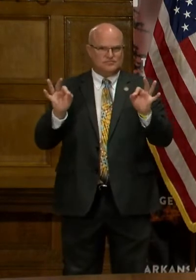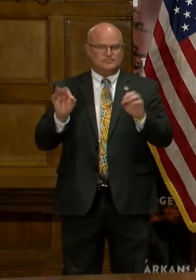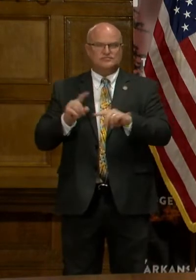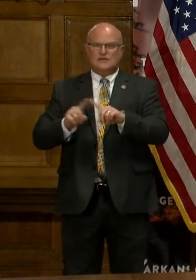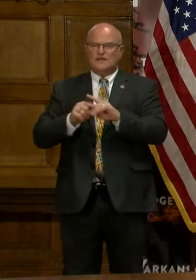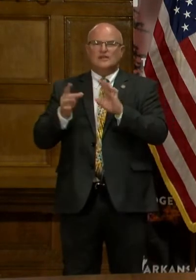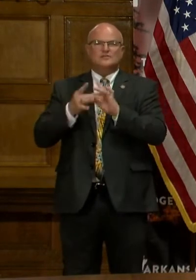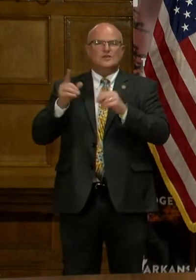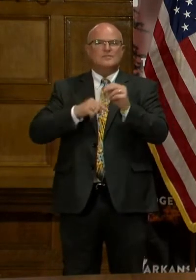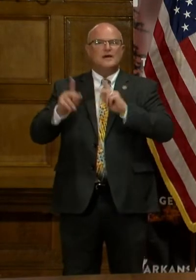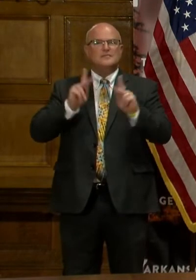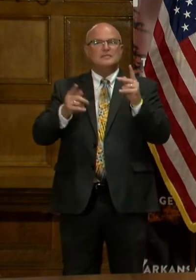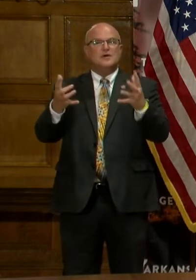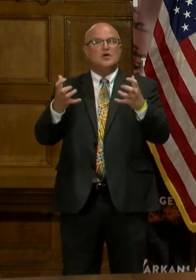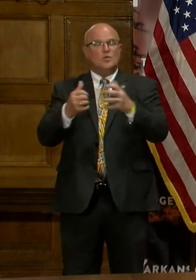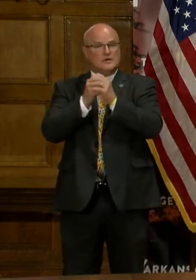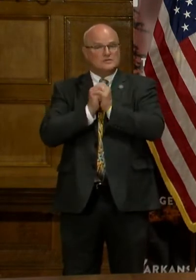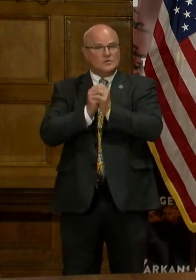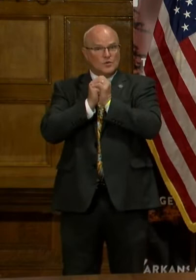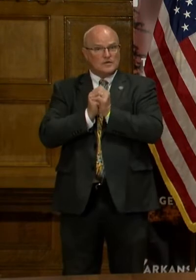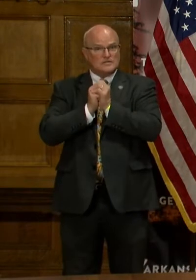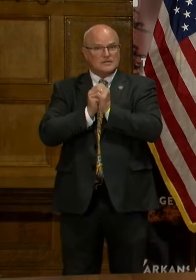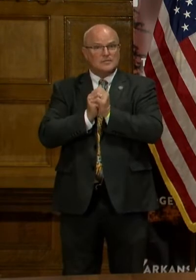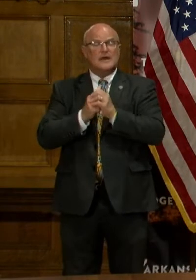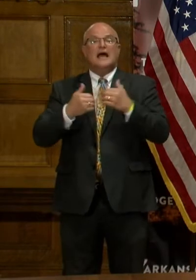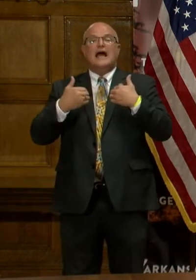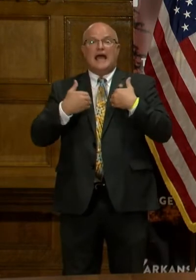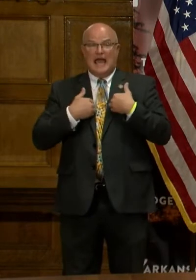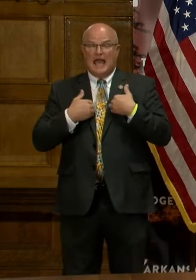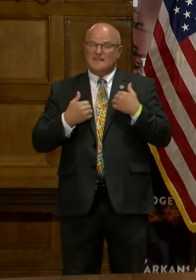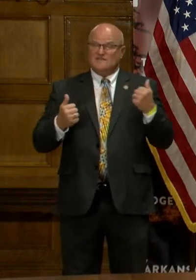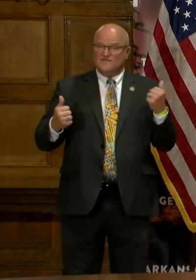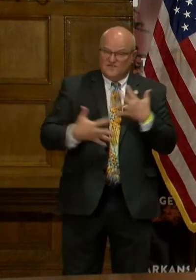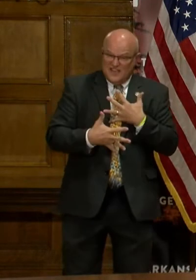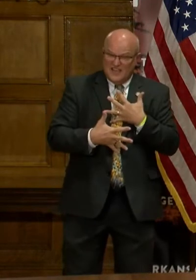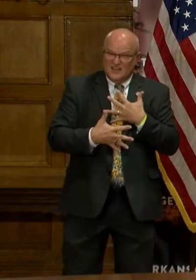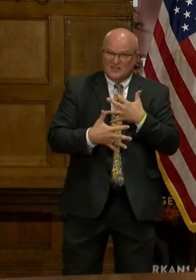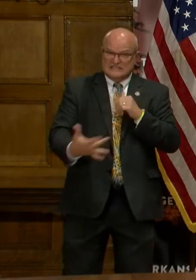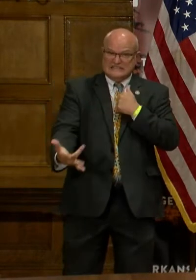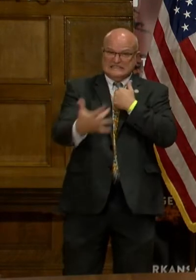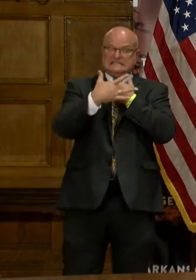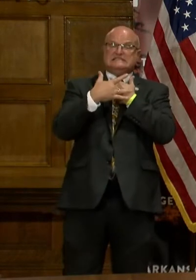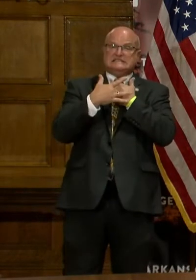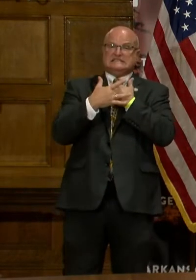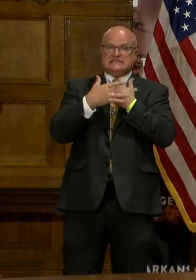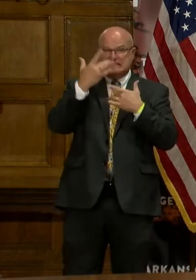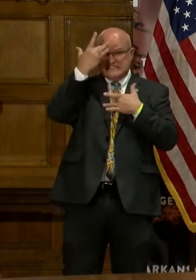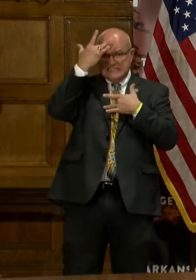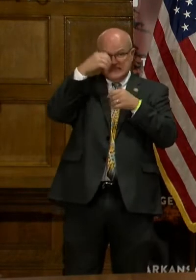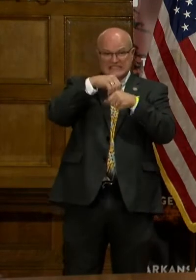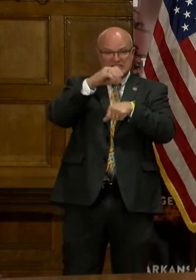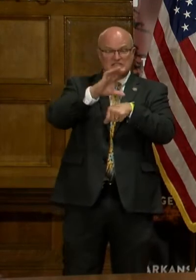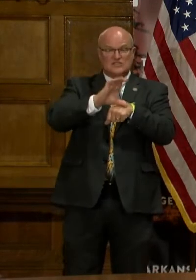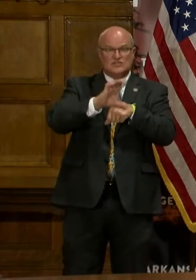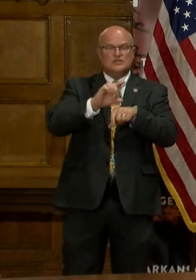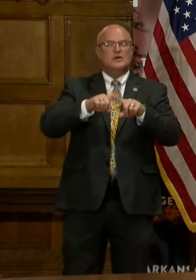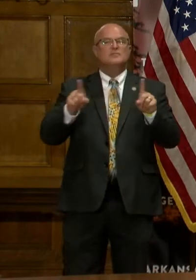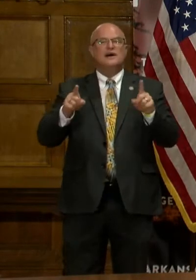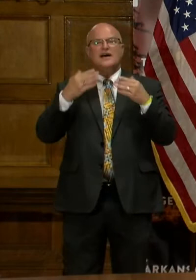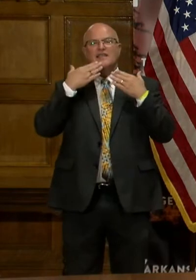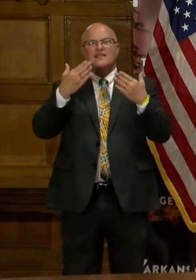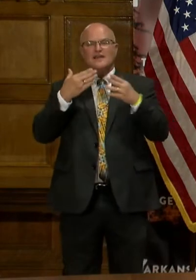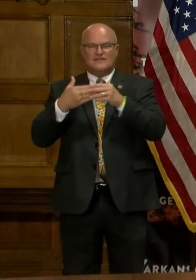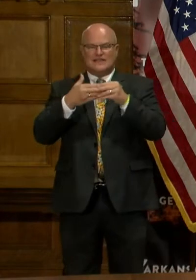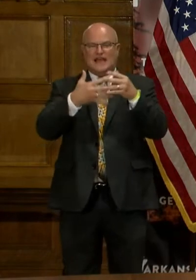various stories about people who want to worship and have some fear about contracting the disease and are grateful for the security that